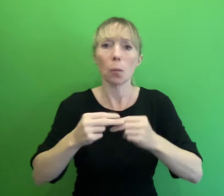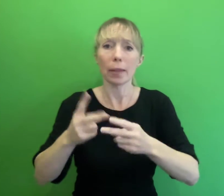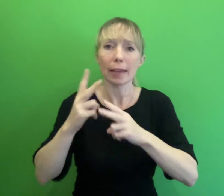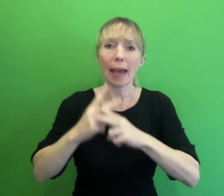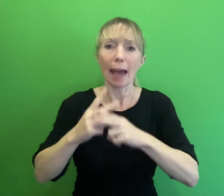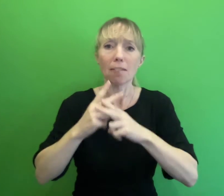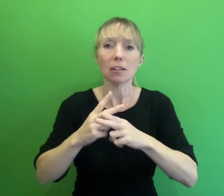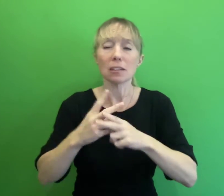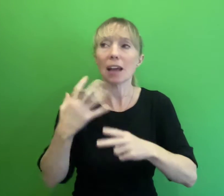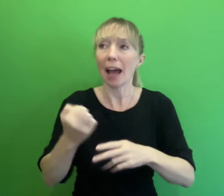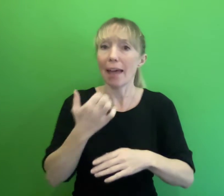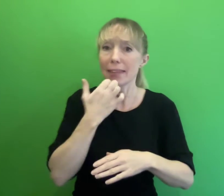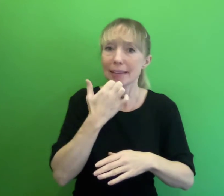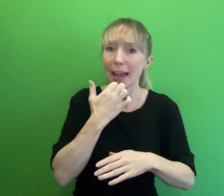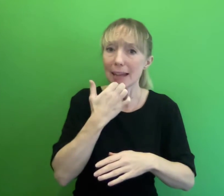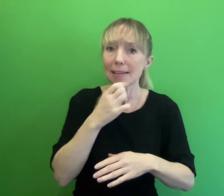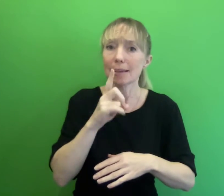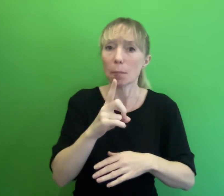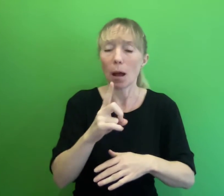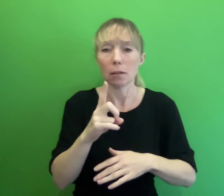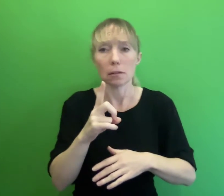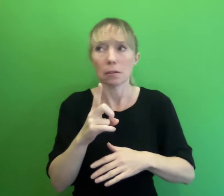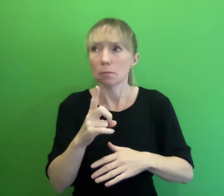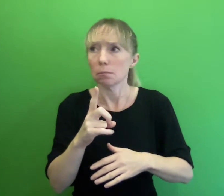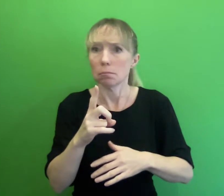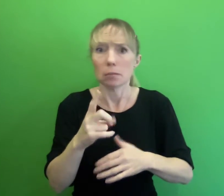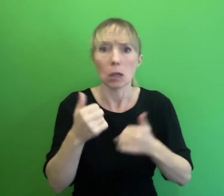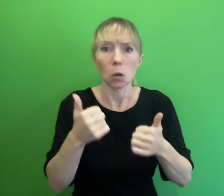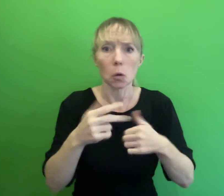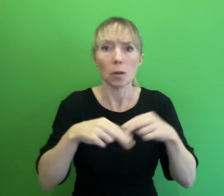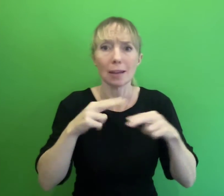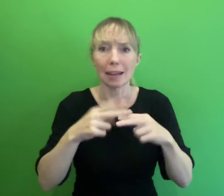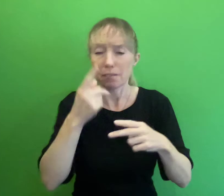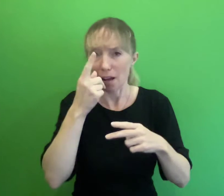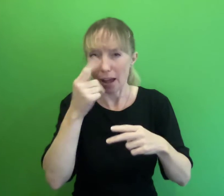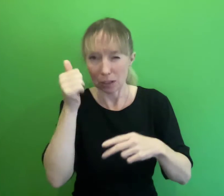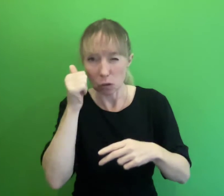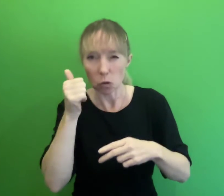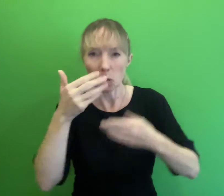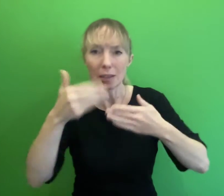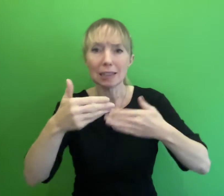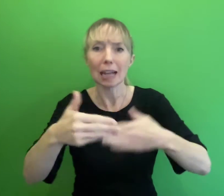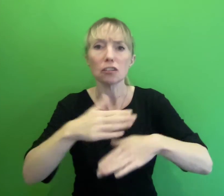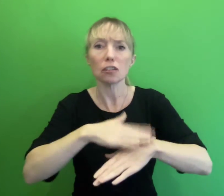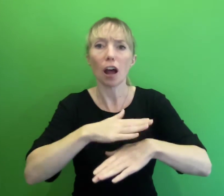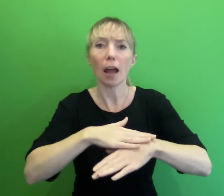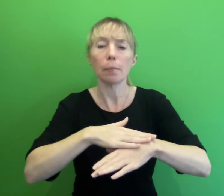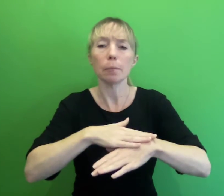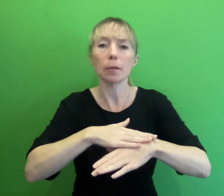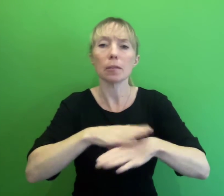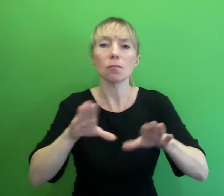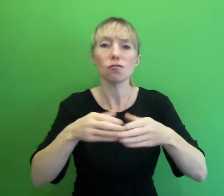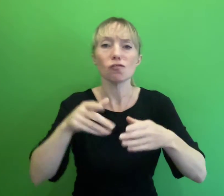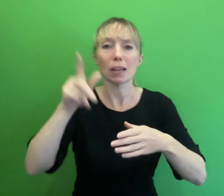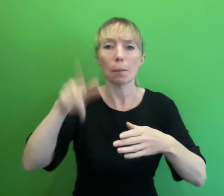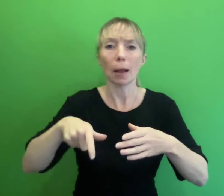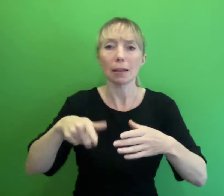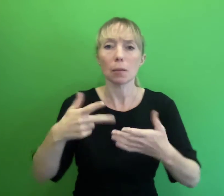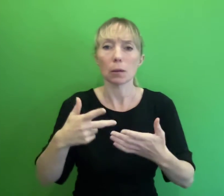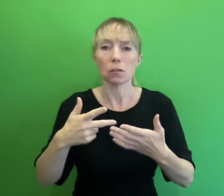had the dates, it would have been good to be able to work around session times. Retreat participant. The documentation